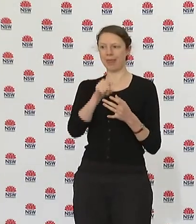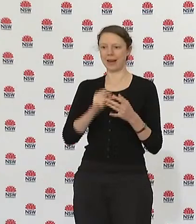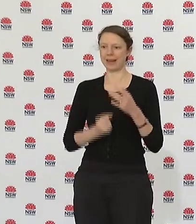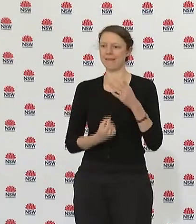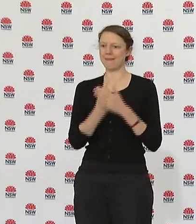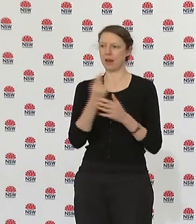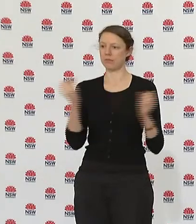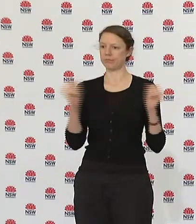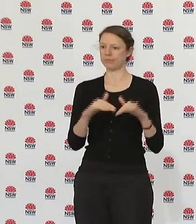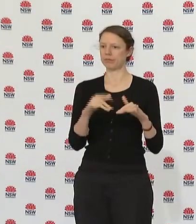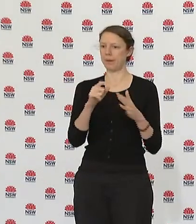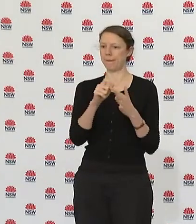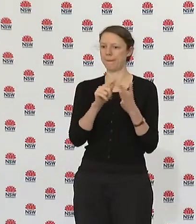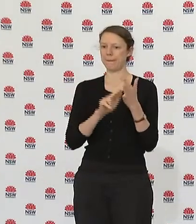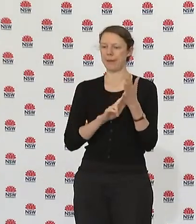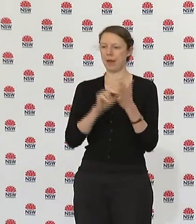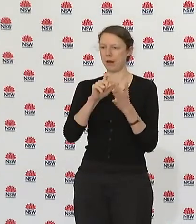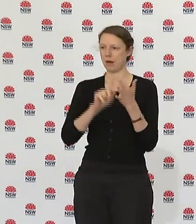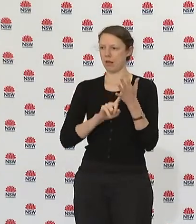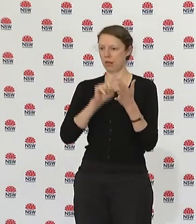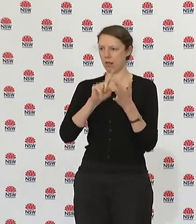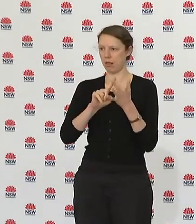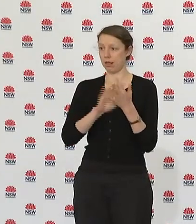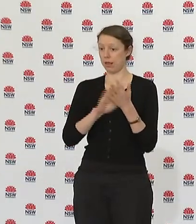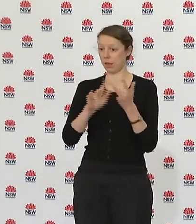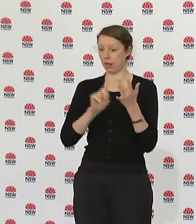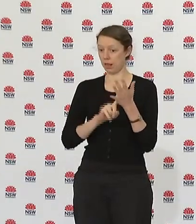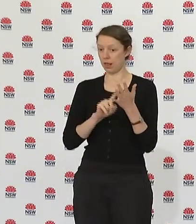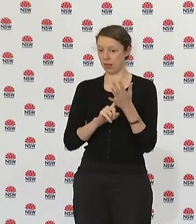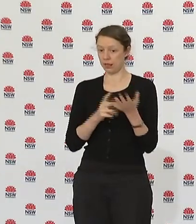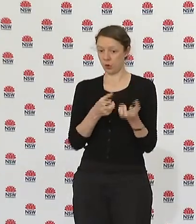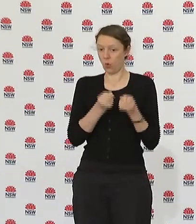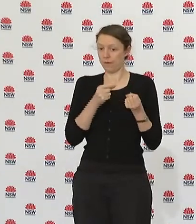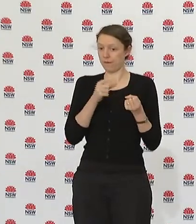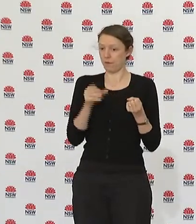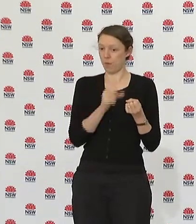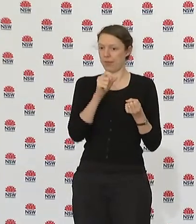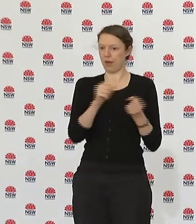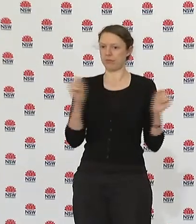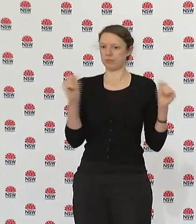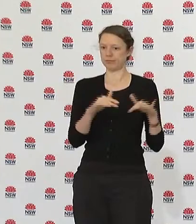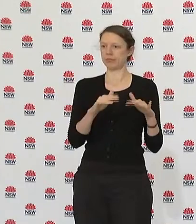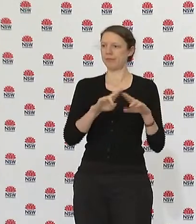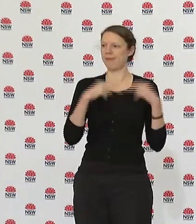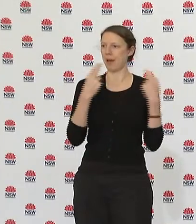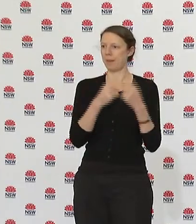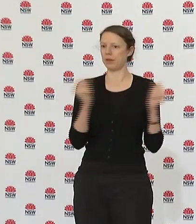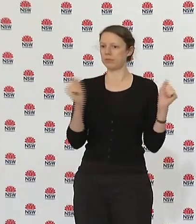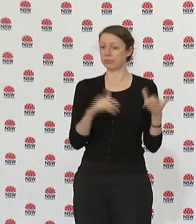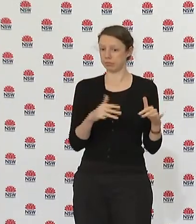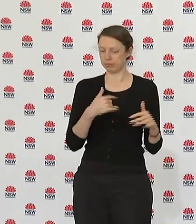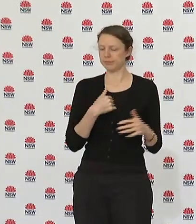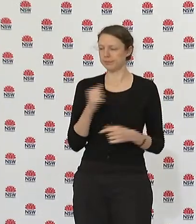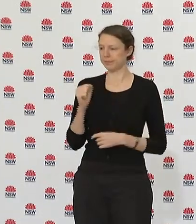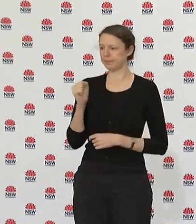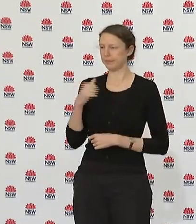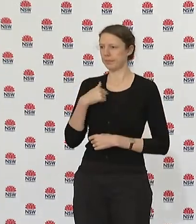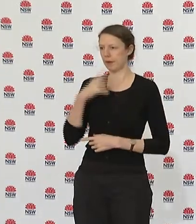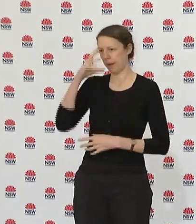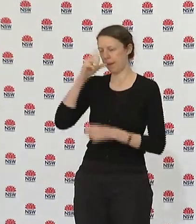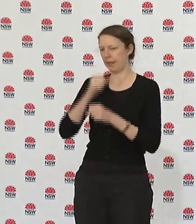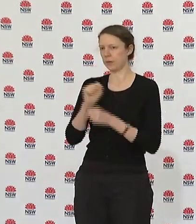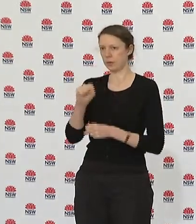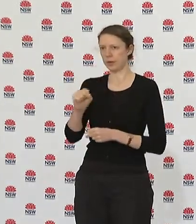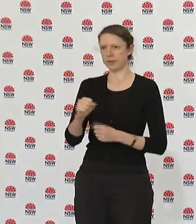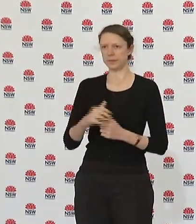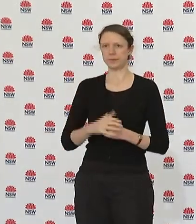Yeah, my understanding was that she was linked to a community event, yes. Were the patients... Family event, sorry. Were the patients that were infected